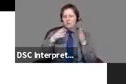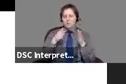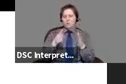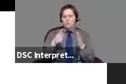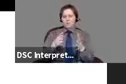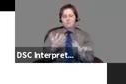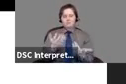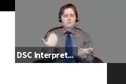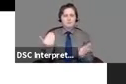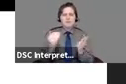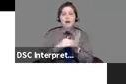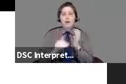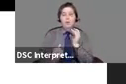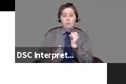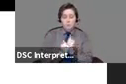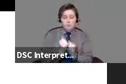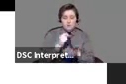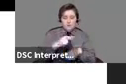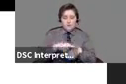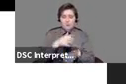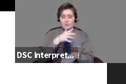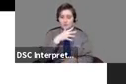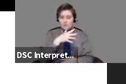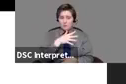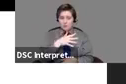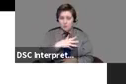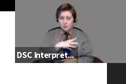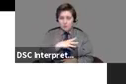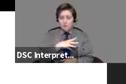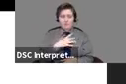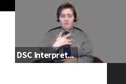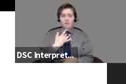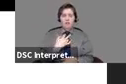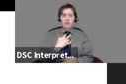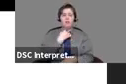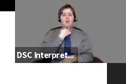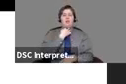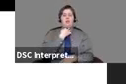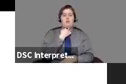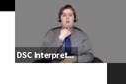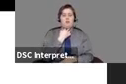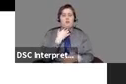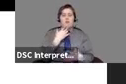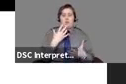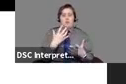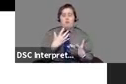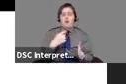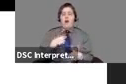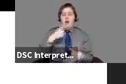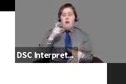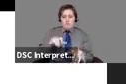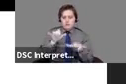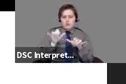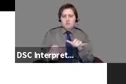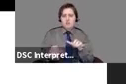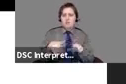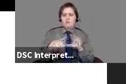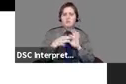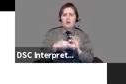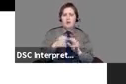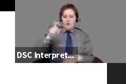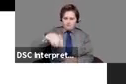again, most instances, women are trapped and feel as though they need to stay in a